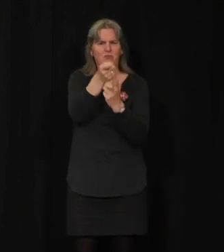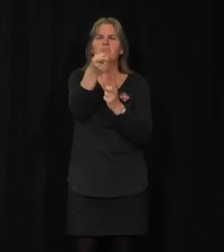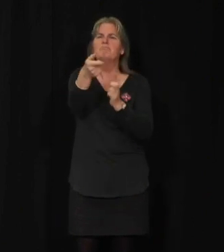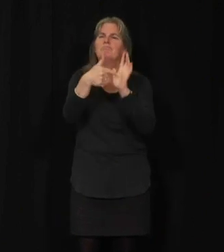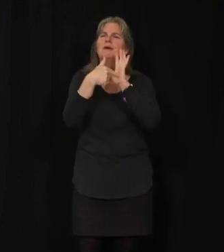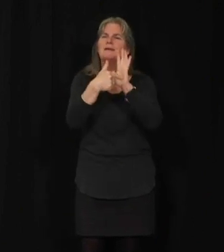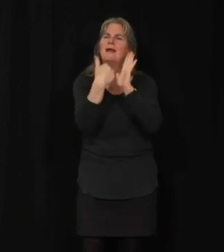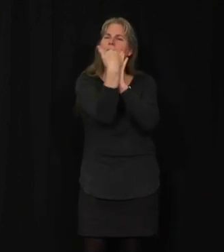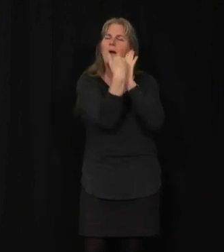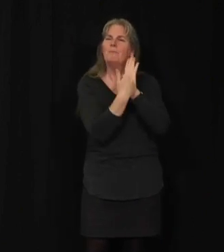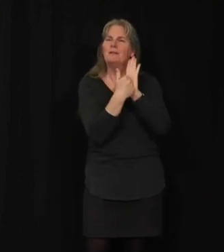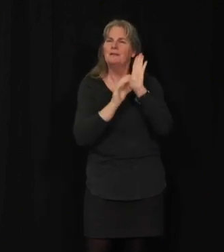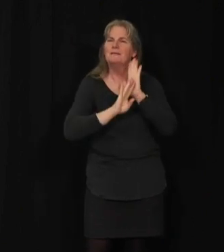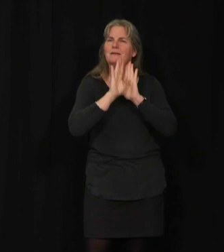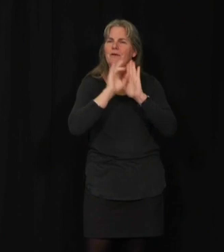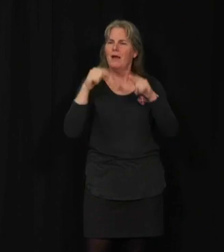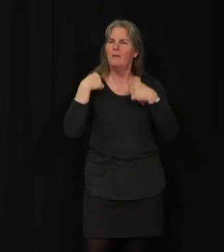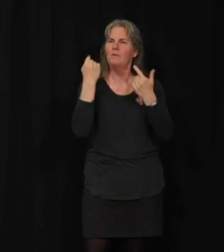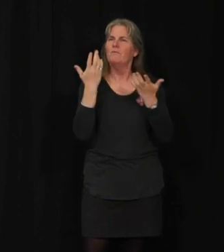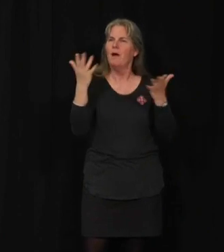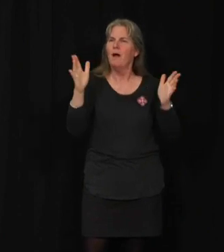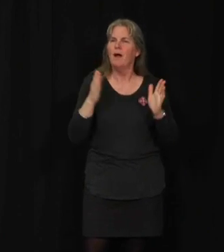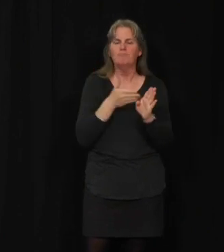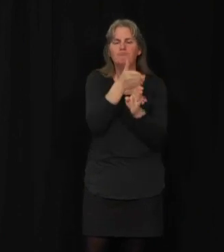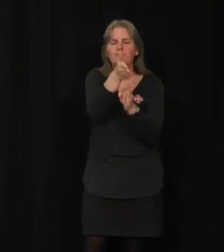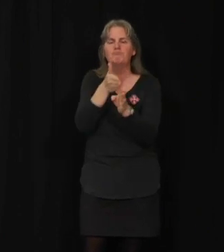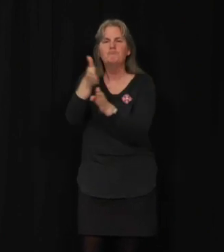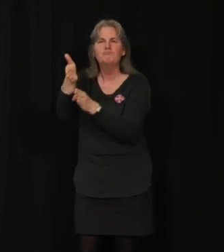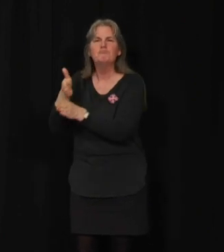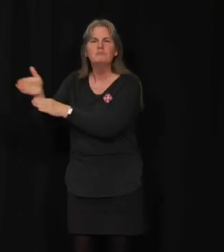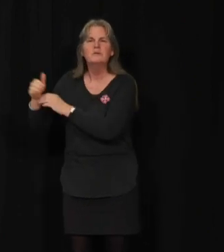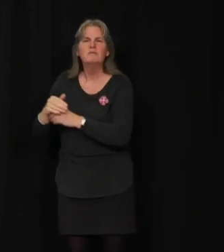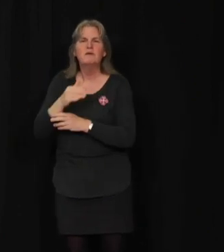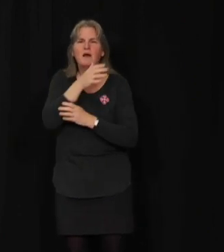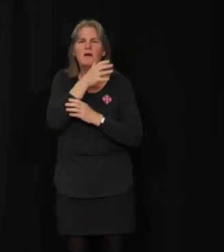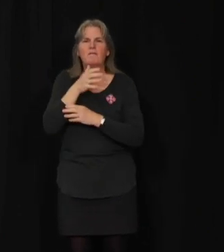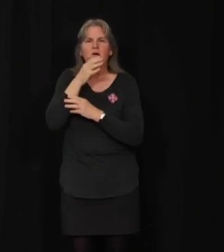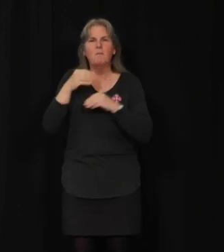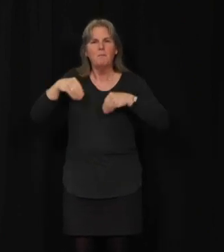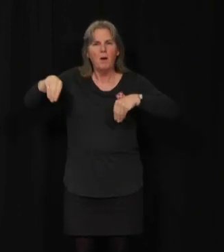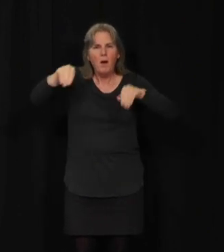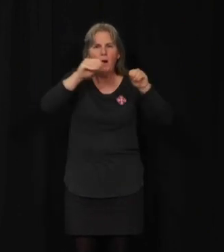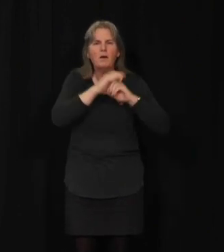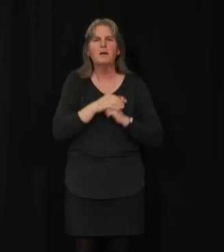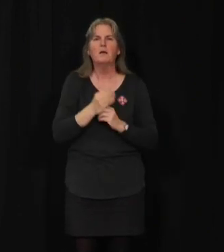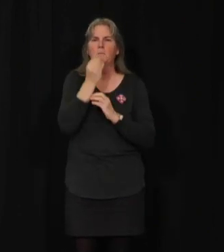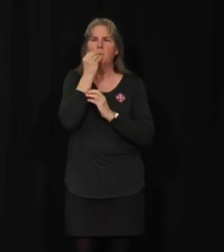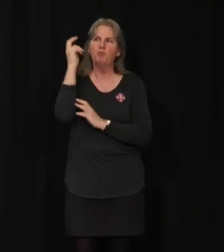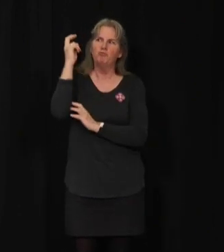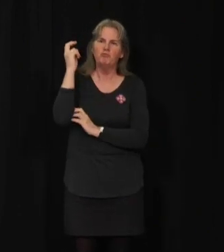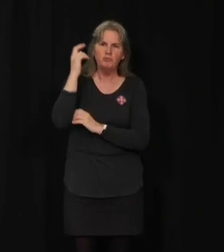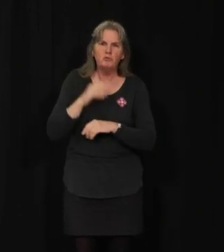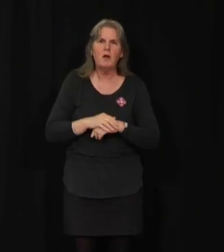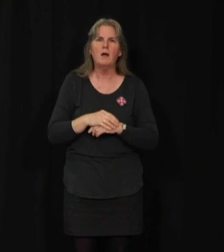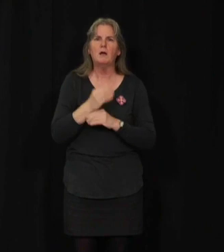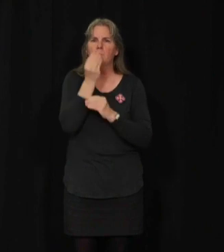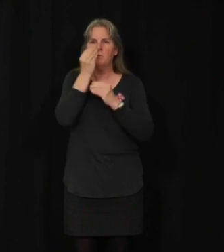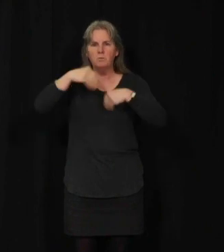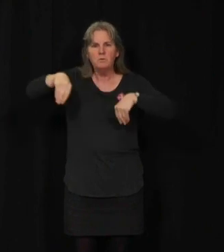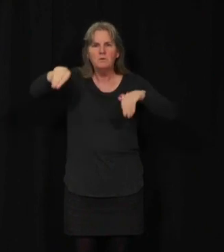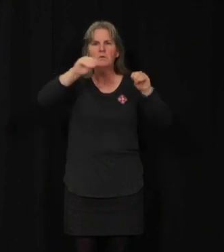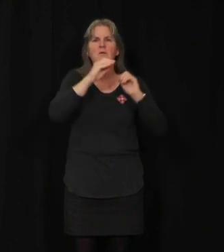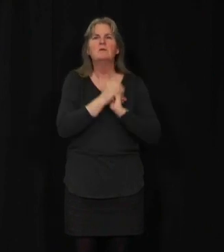of guidelines that have been produced so far, for example, farmers markets, food trucks, grocery